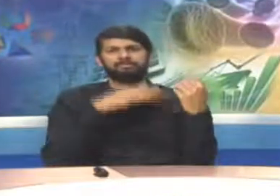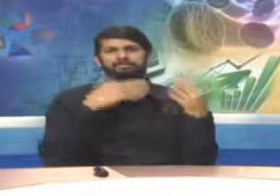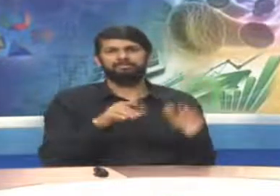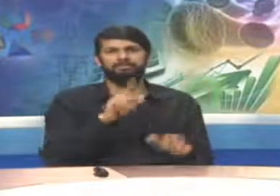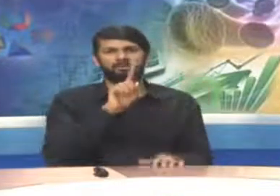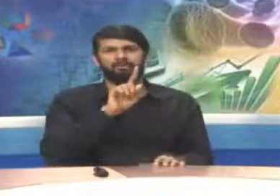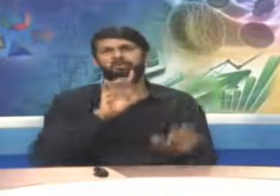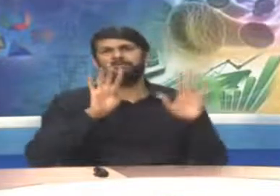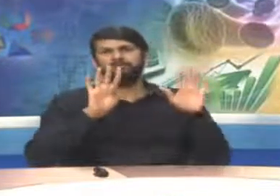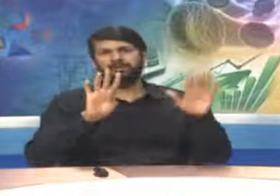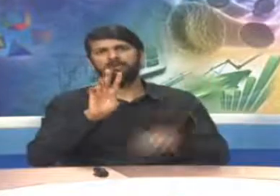and was died